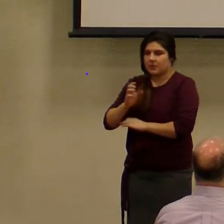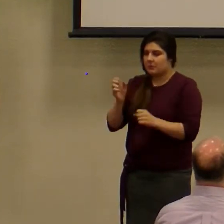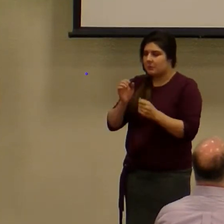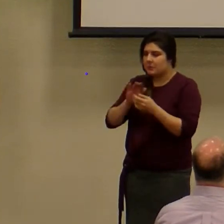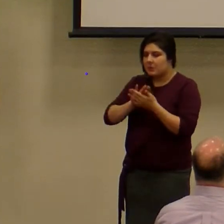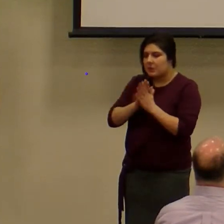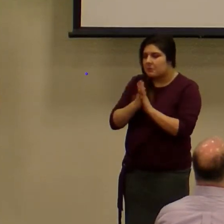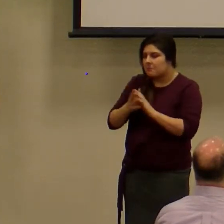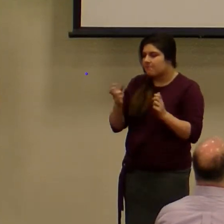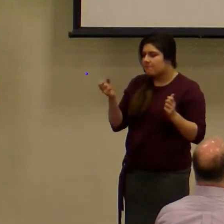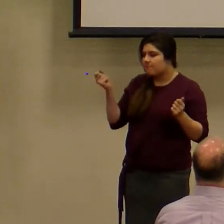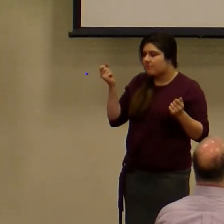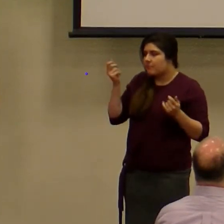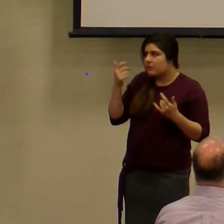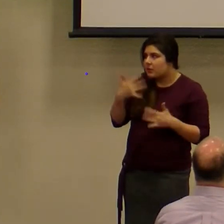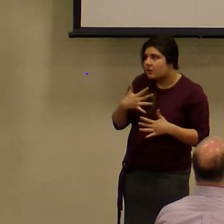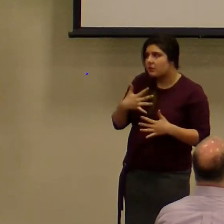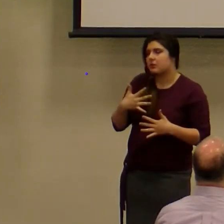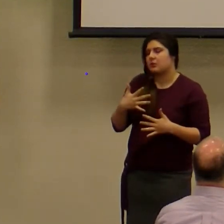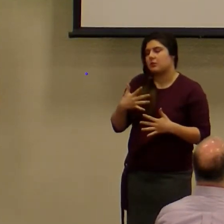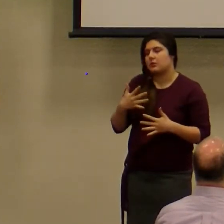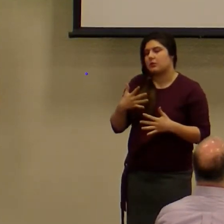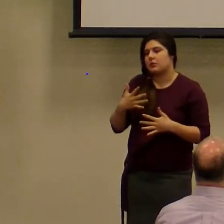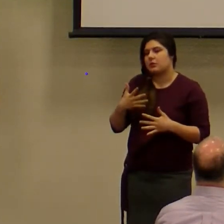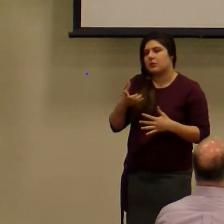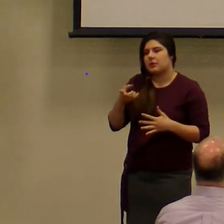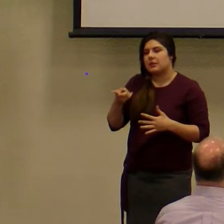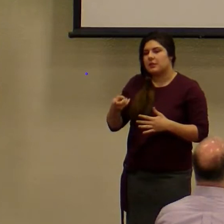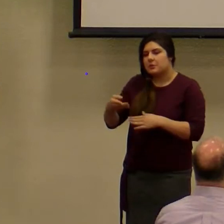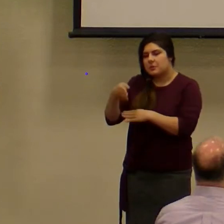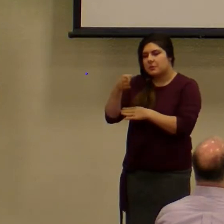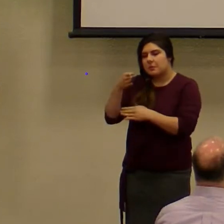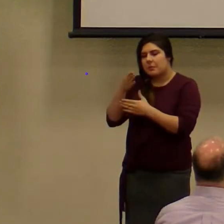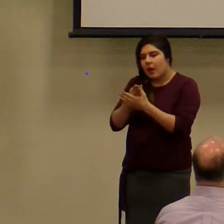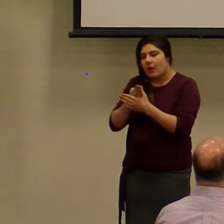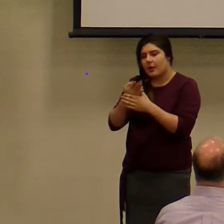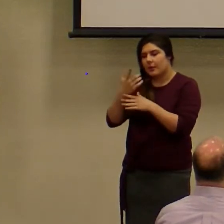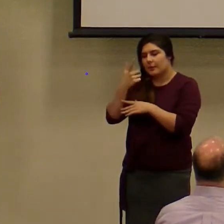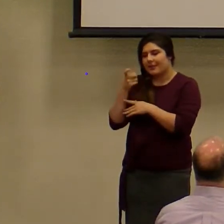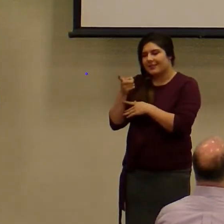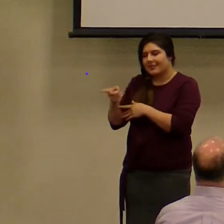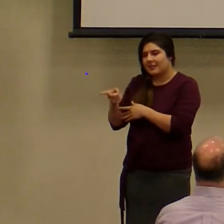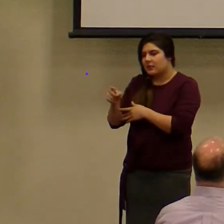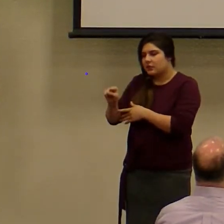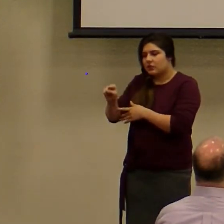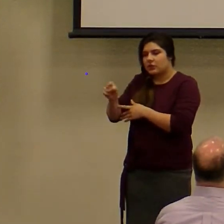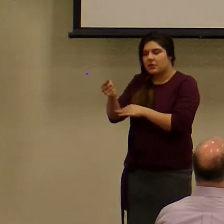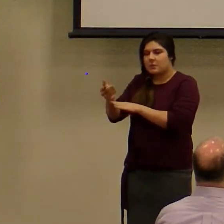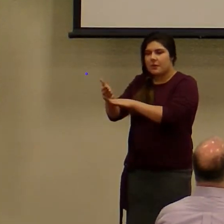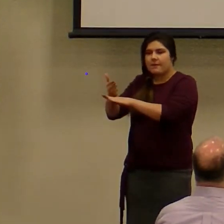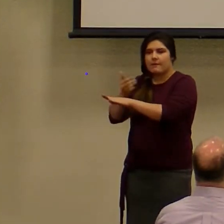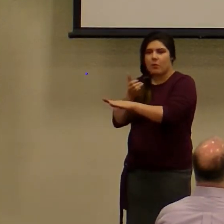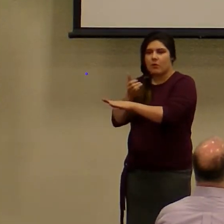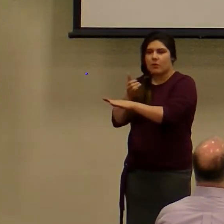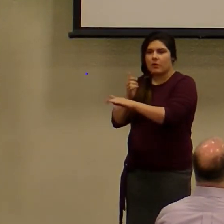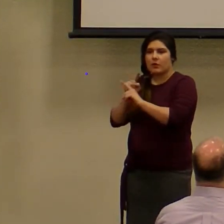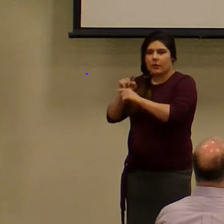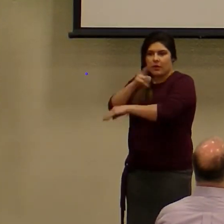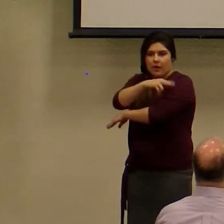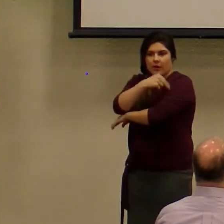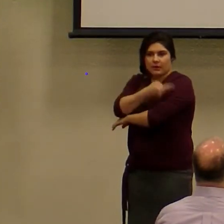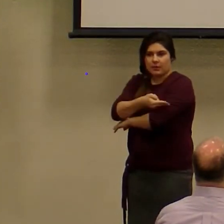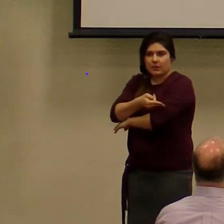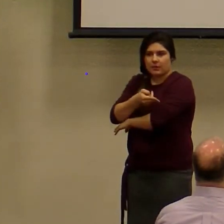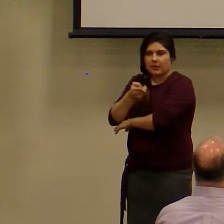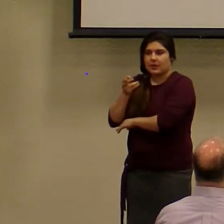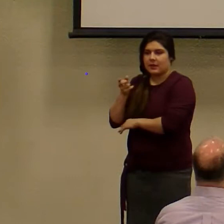fearful. He was bothered because he, just prior to that episode, was the